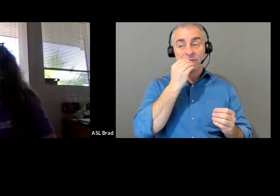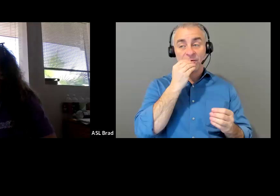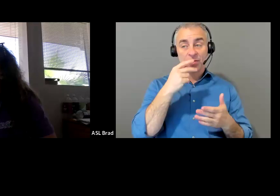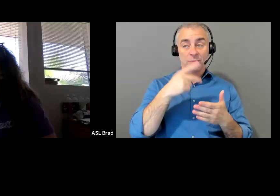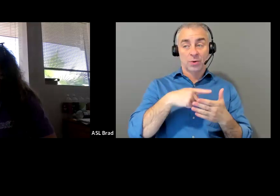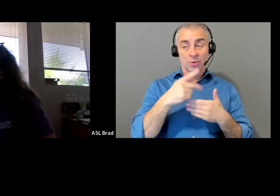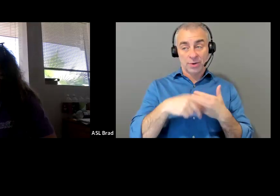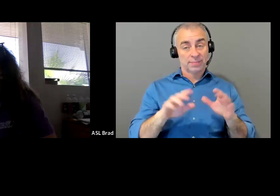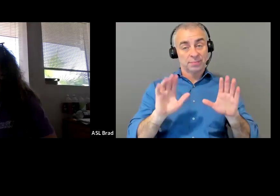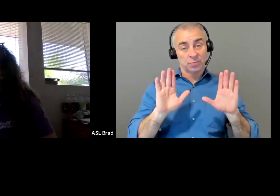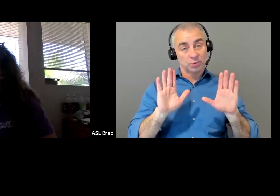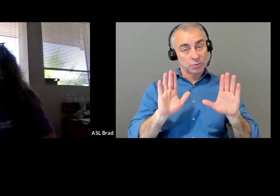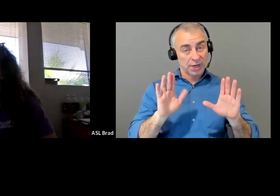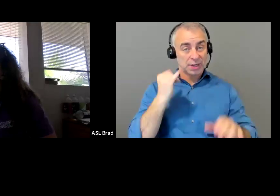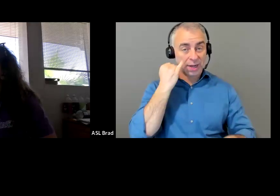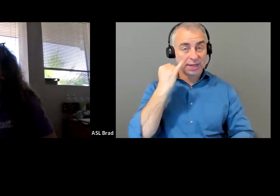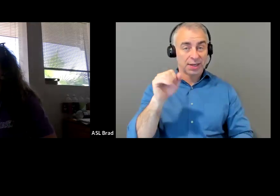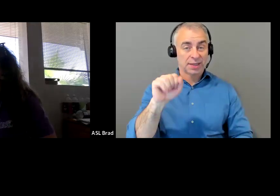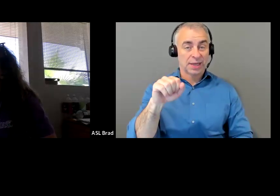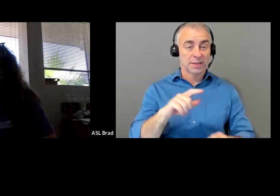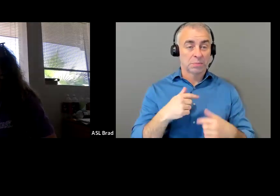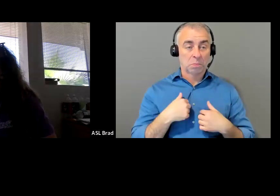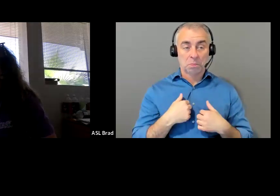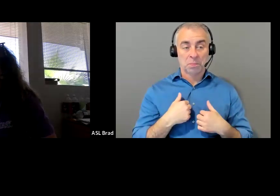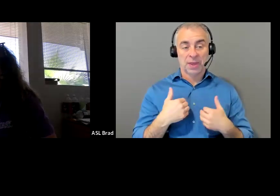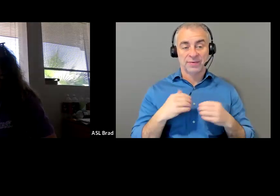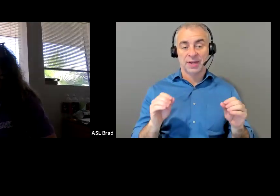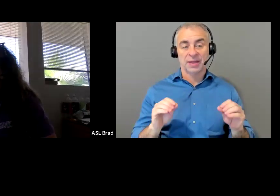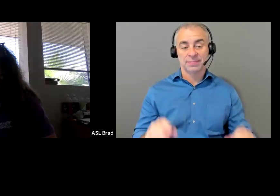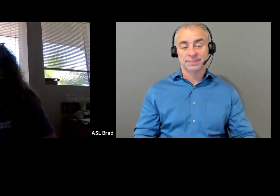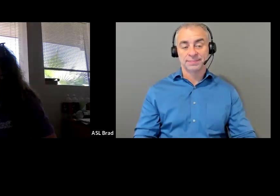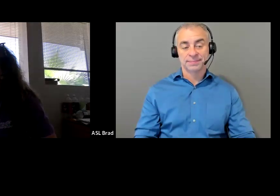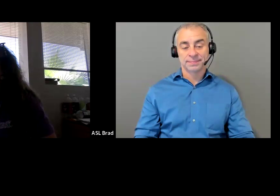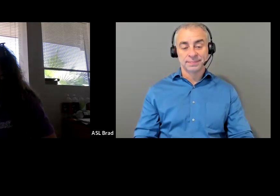good idea. But we I don't know, we don't have anything like that here.